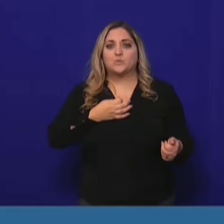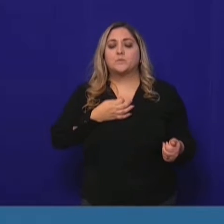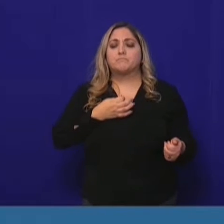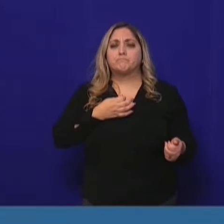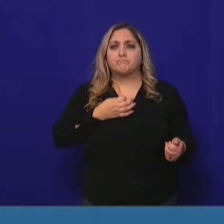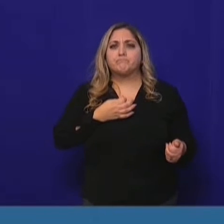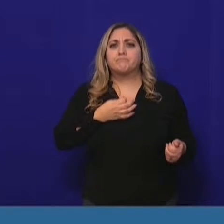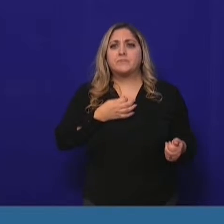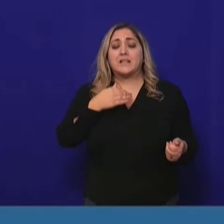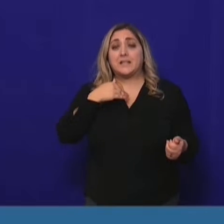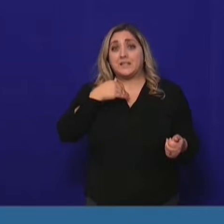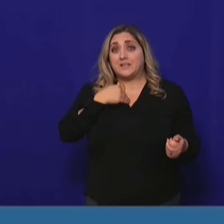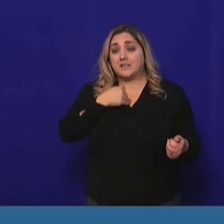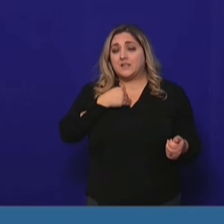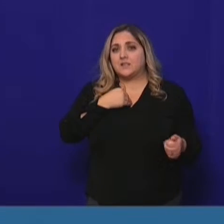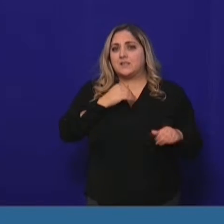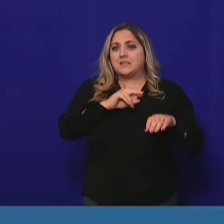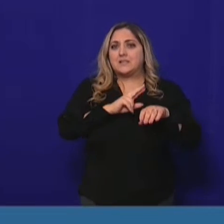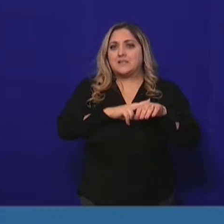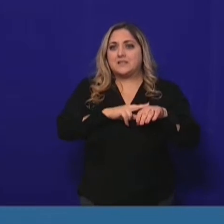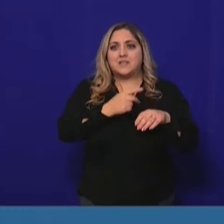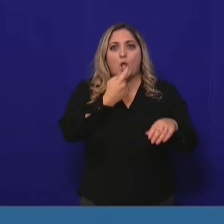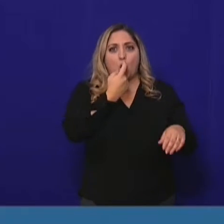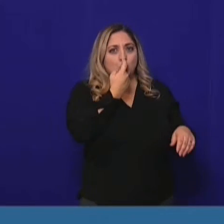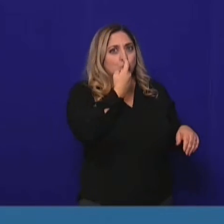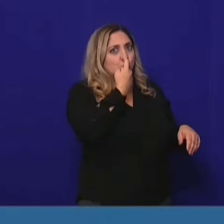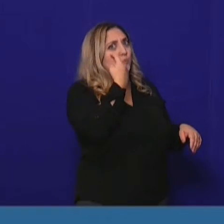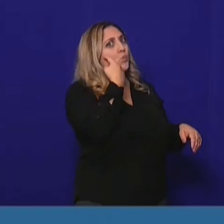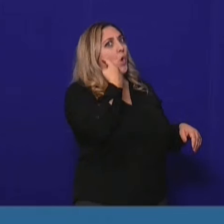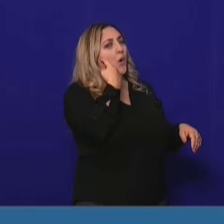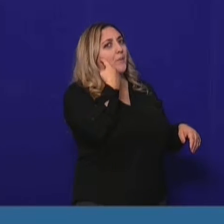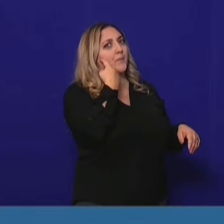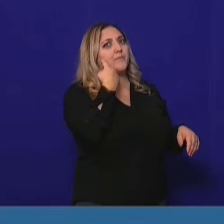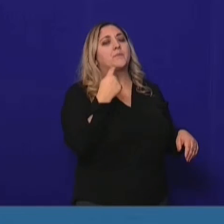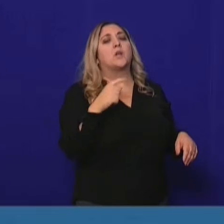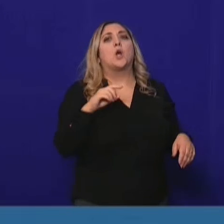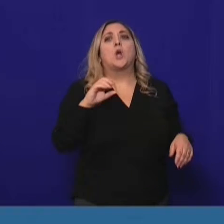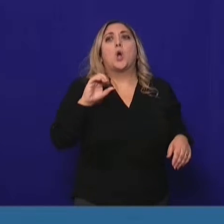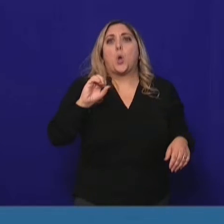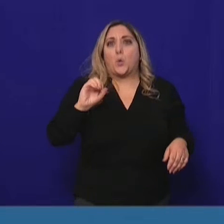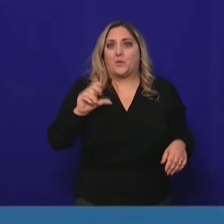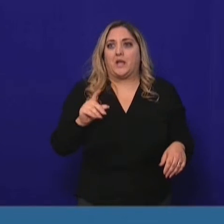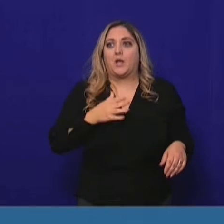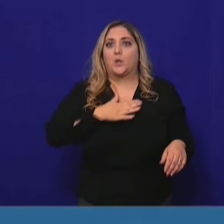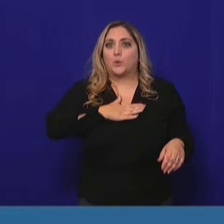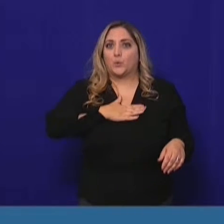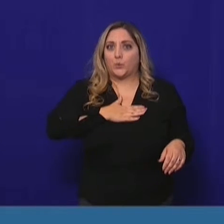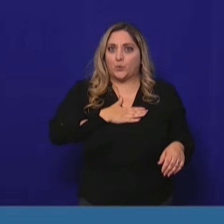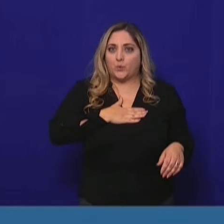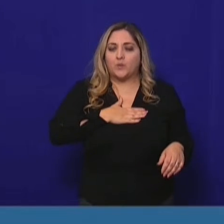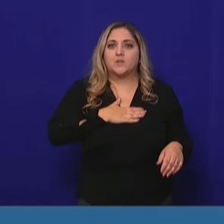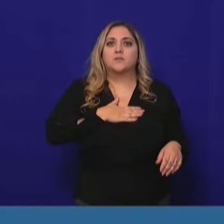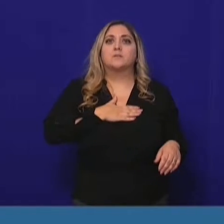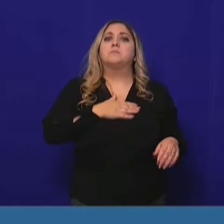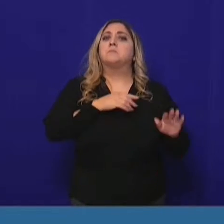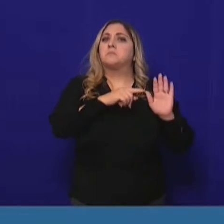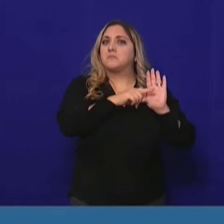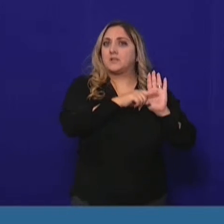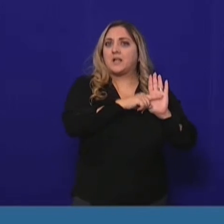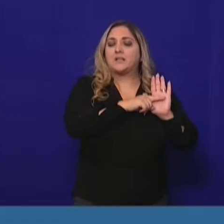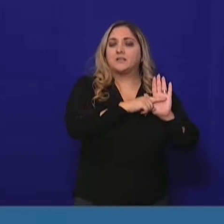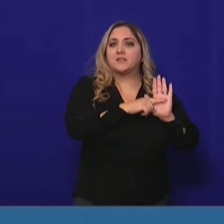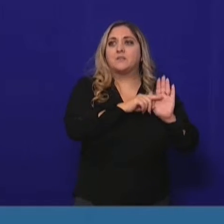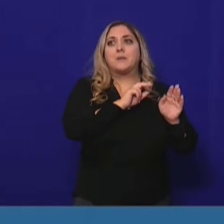jistaqsuna isma' jien nista' nagħmel swab test u allura dak ngħid mela jiena għamil swab test dan ġie negattiv